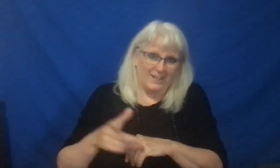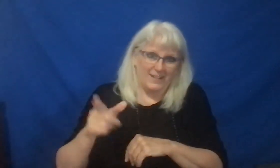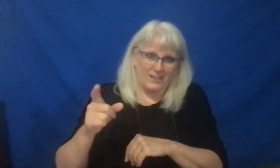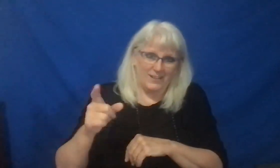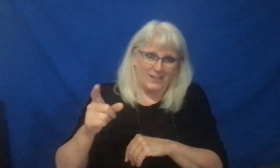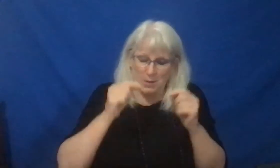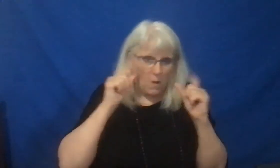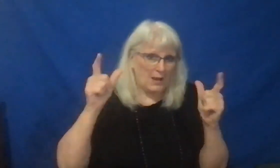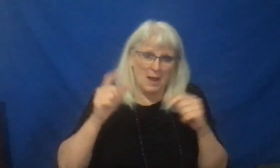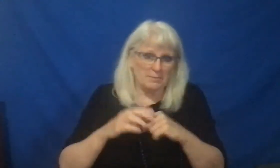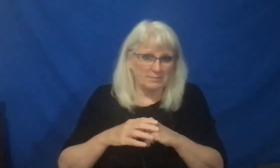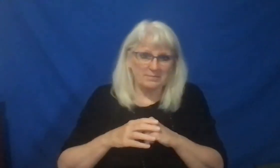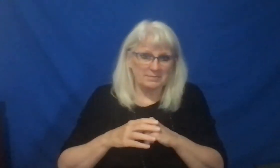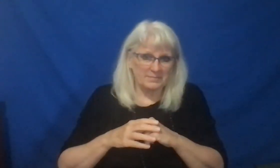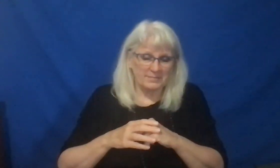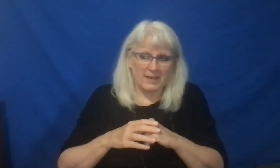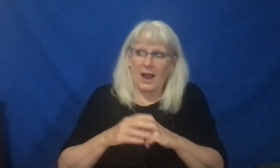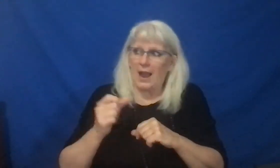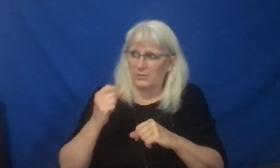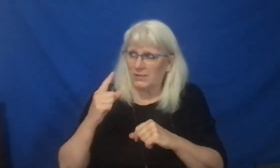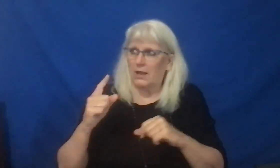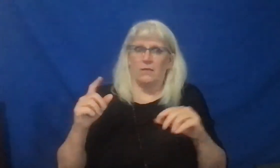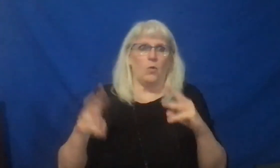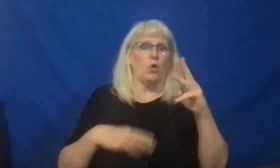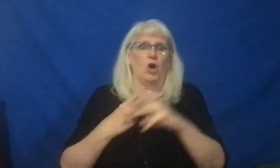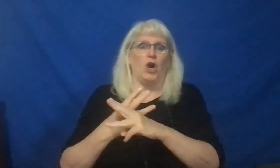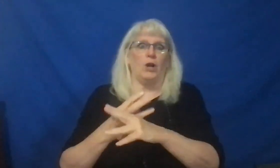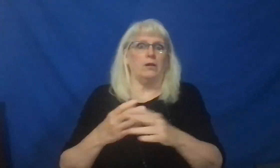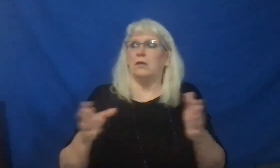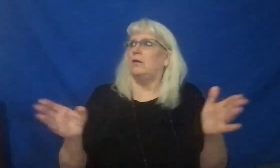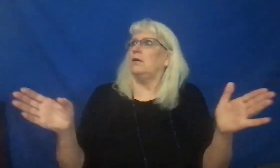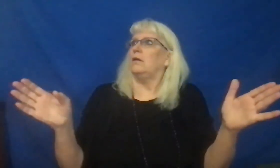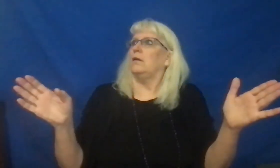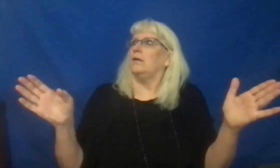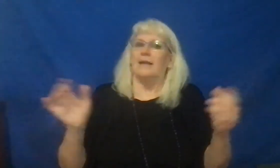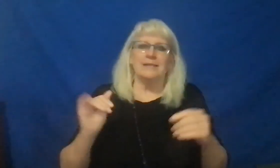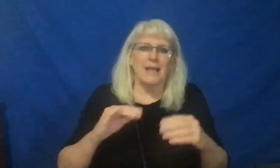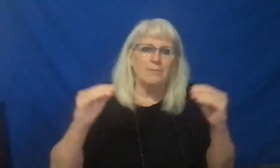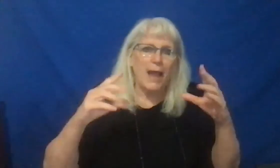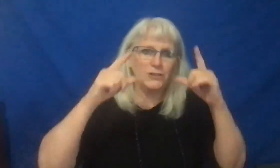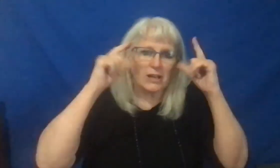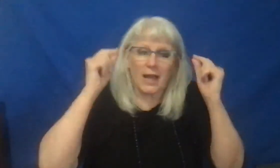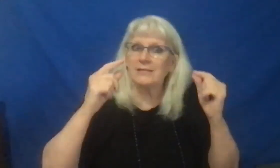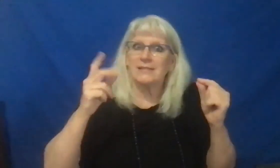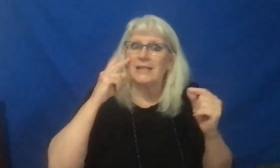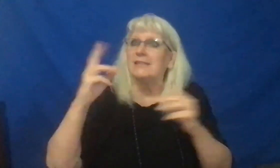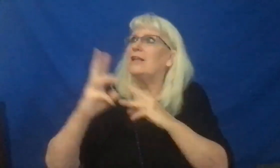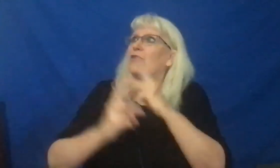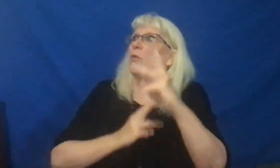a whole new sense of the world. I get to like walk around with magic glasses on. Like that's really what it feels like. That I get to have